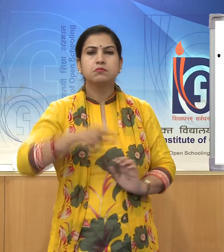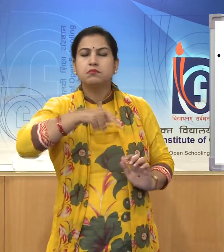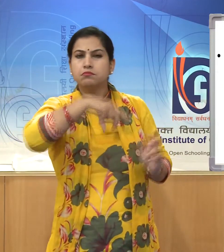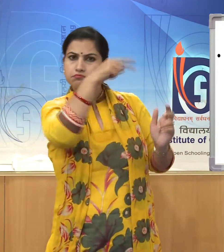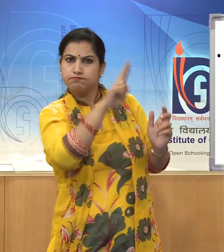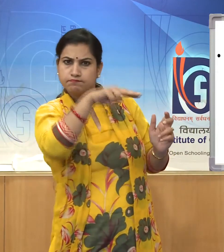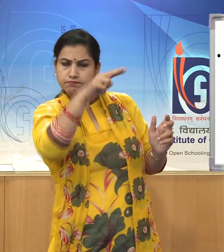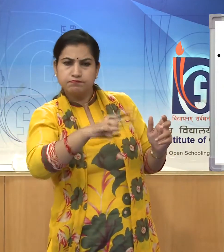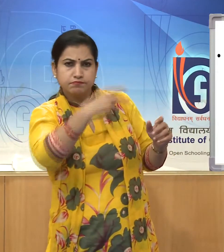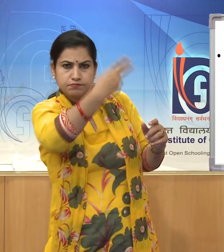resulting from the